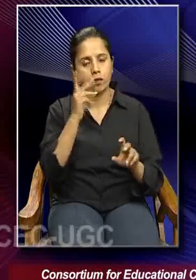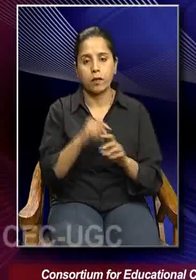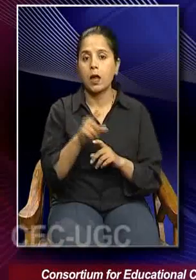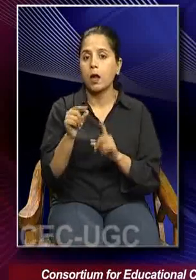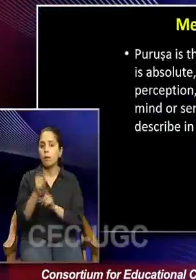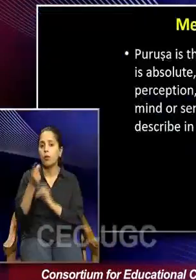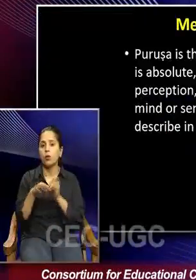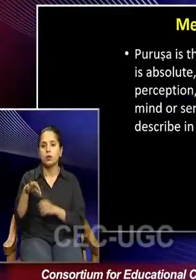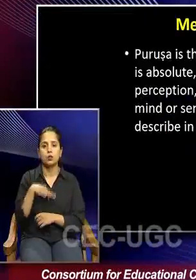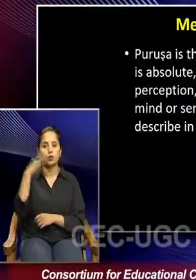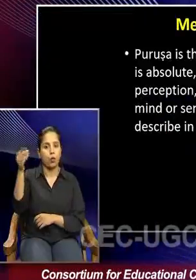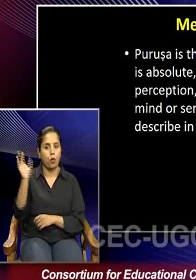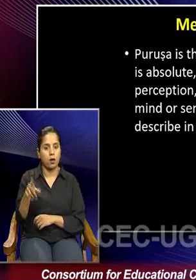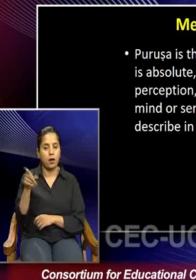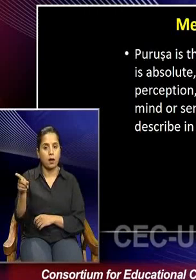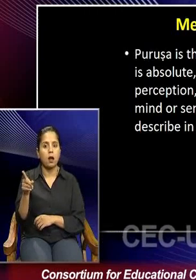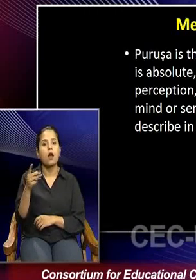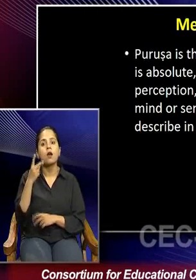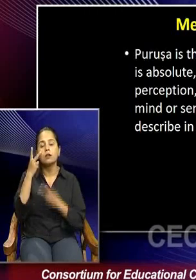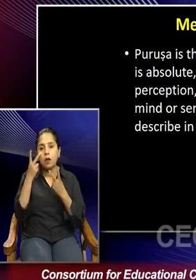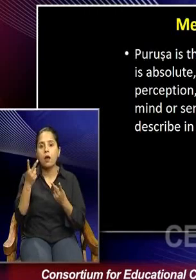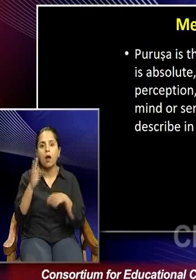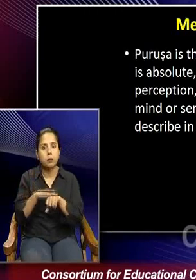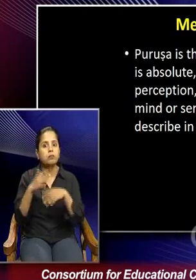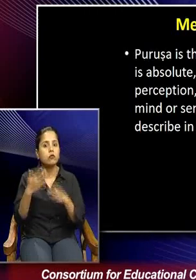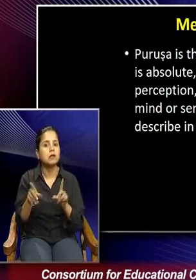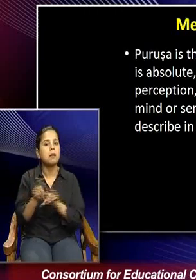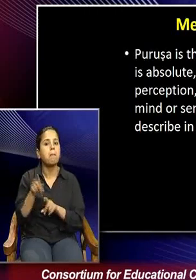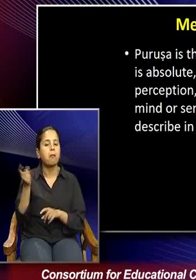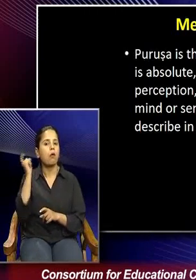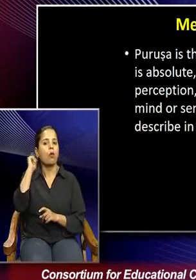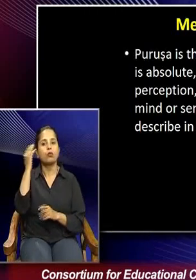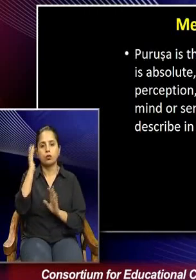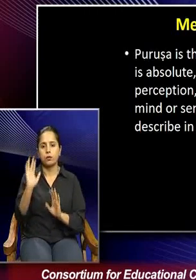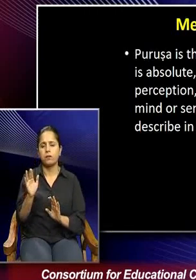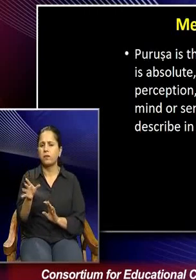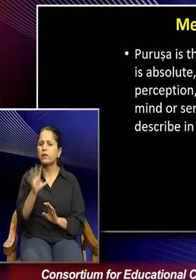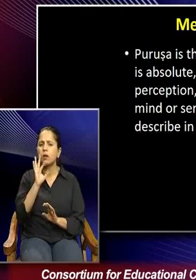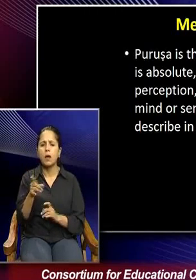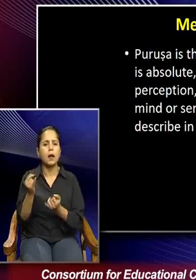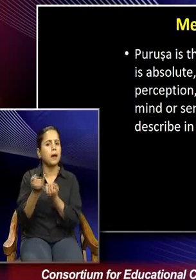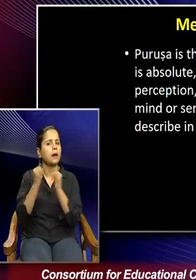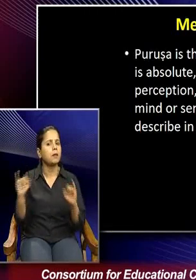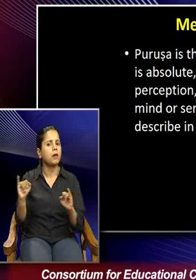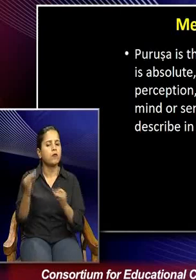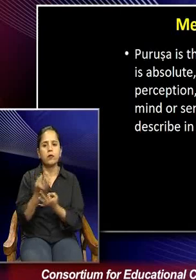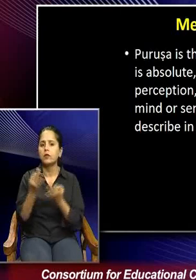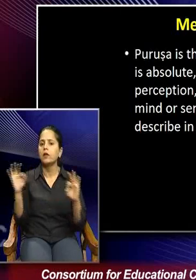Purush is the witness consciousness. It is absolute, independent,